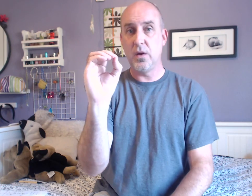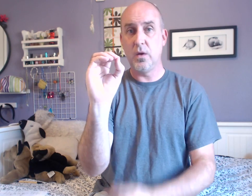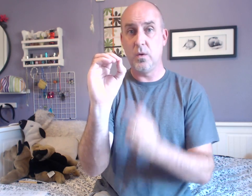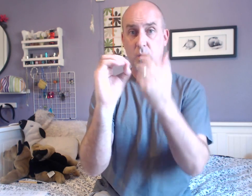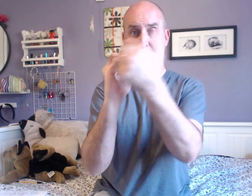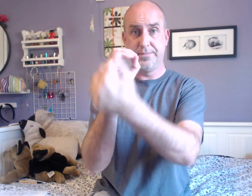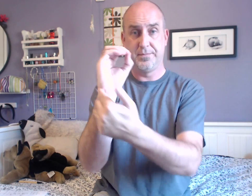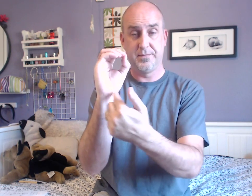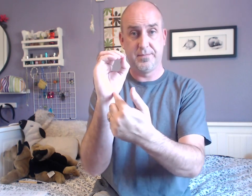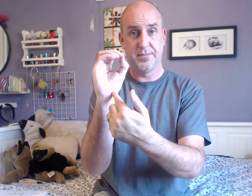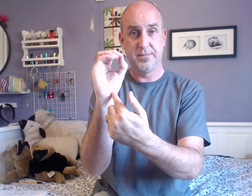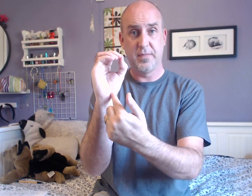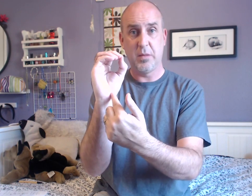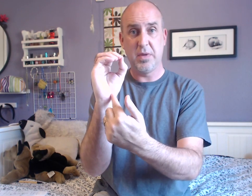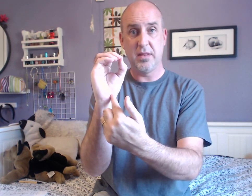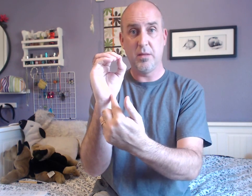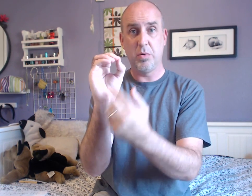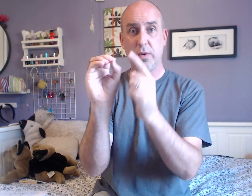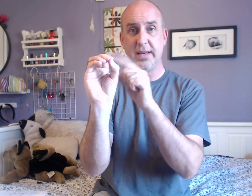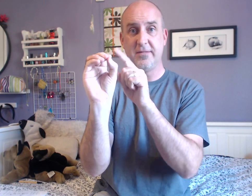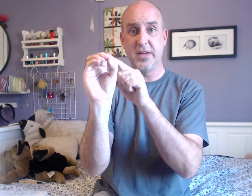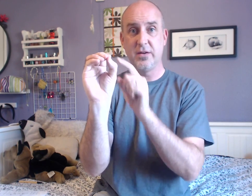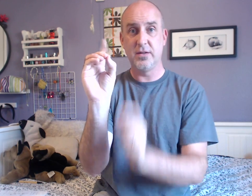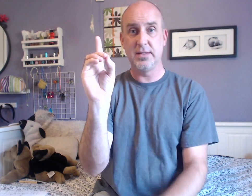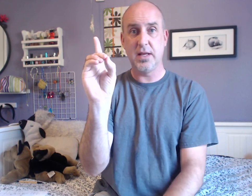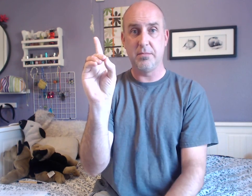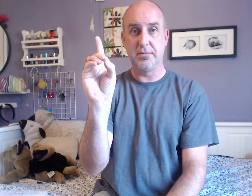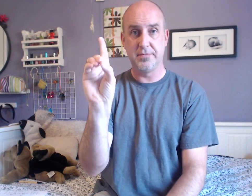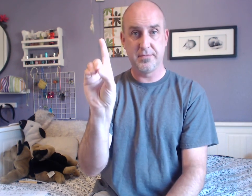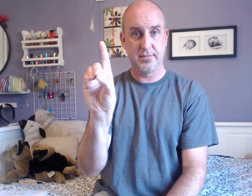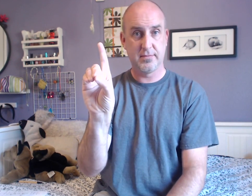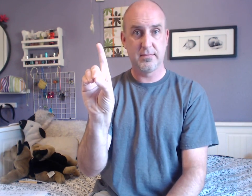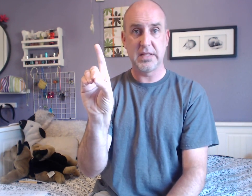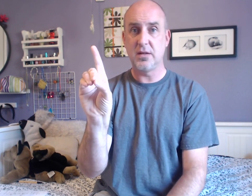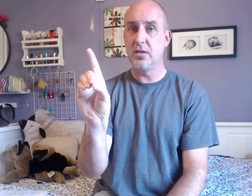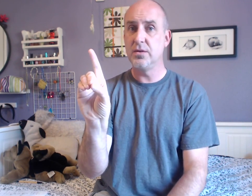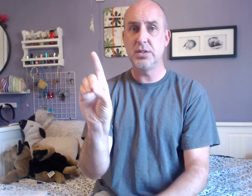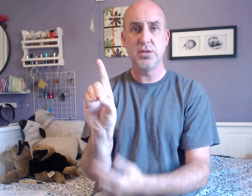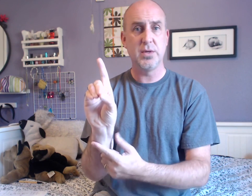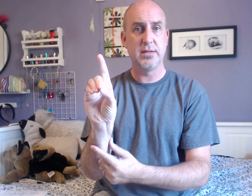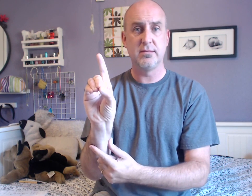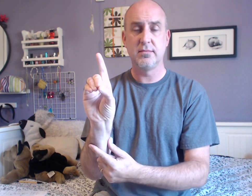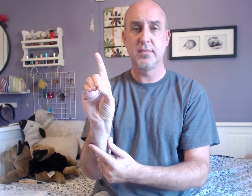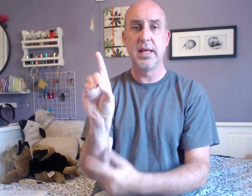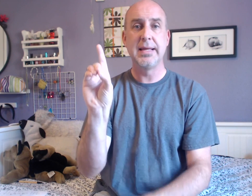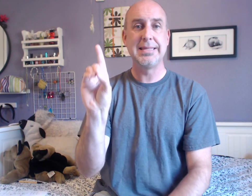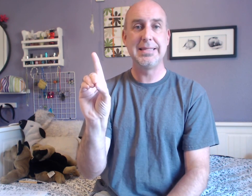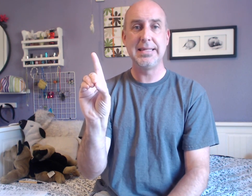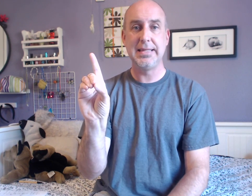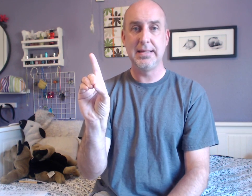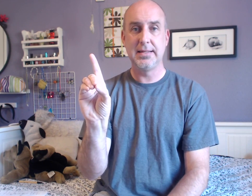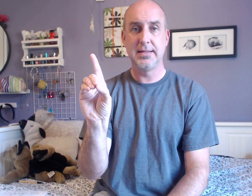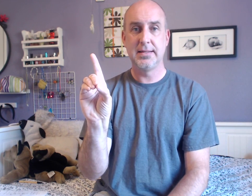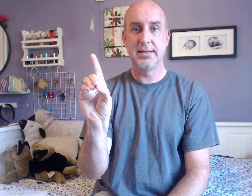O, but the pointy finger is up. That's all there is to it. D.